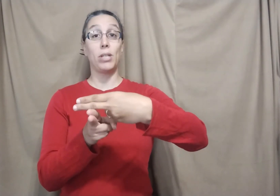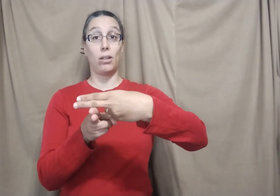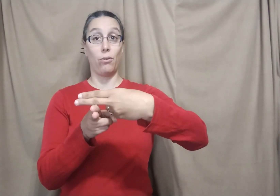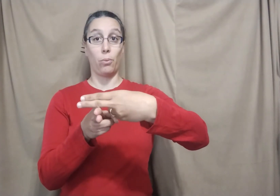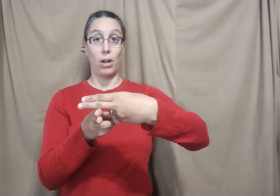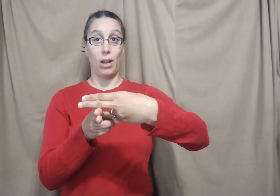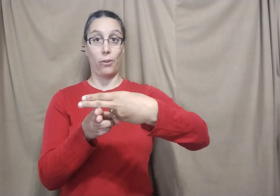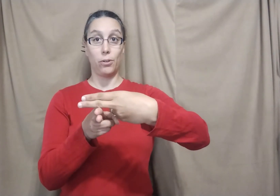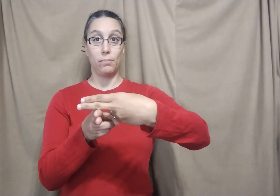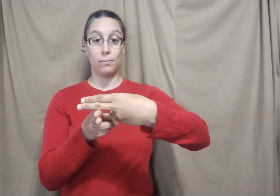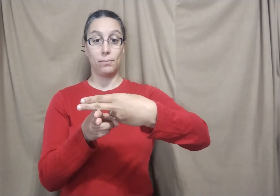to one another.